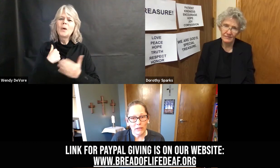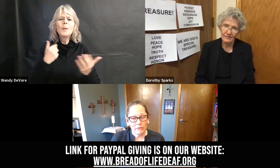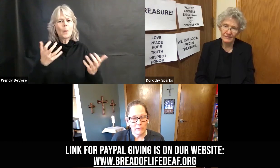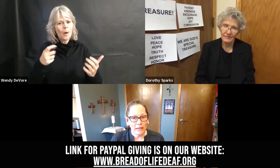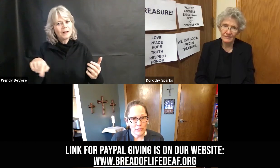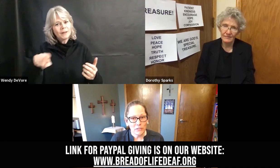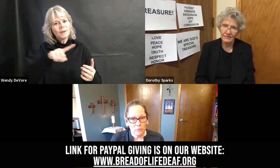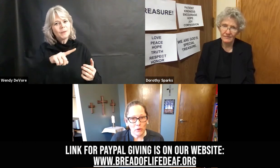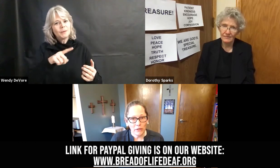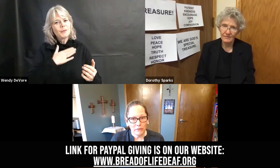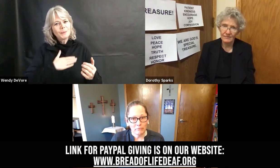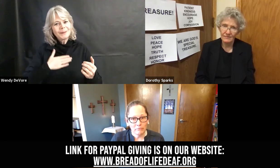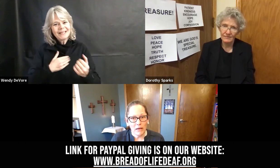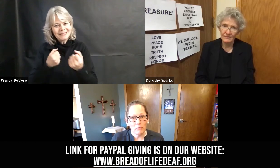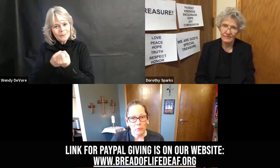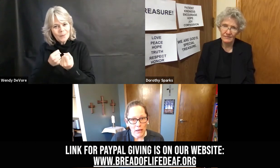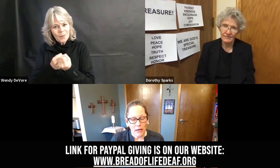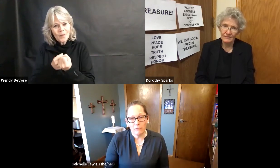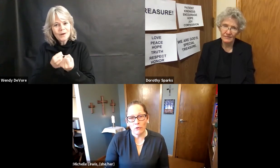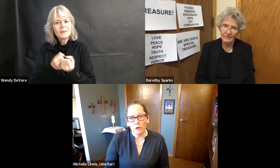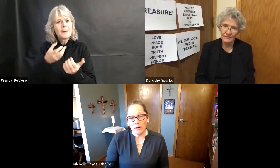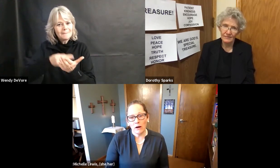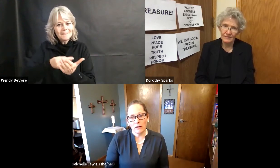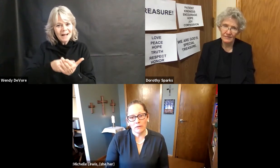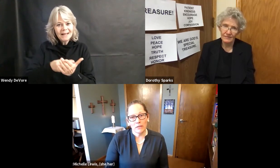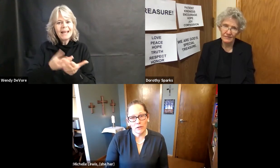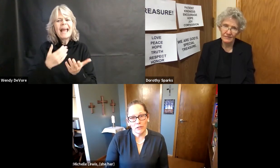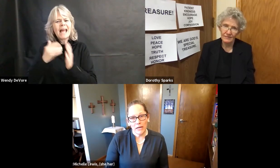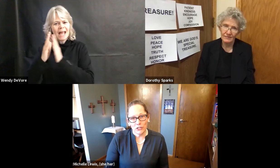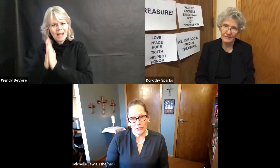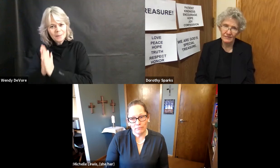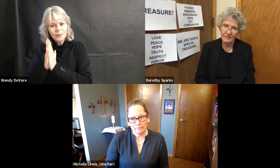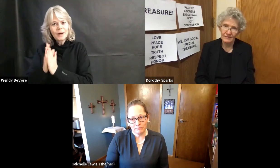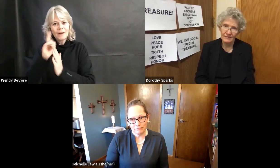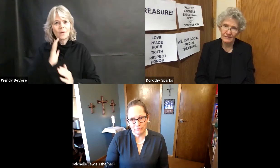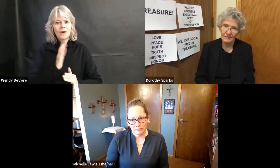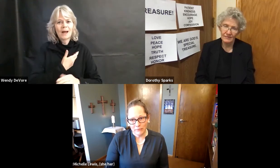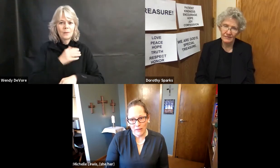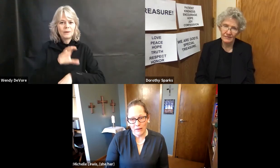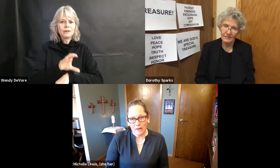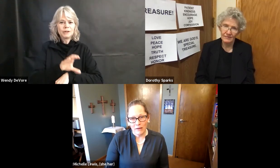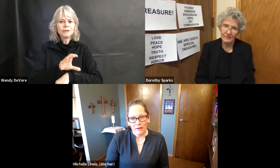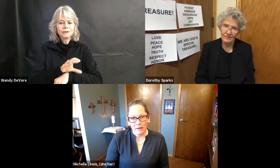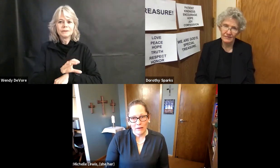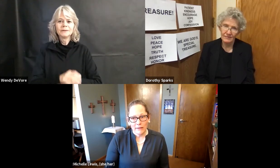support, financial support, and praying for our little congregation.